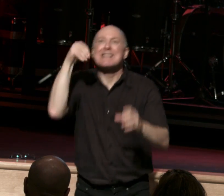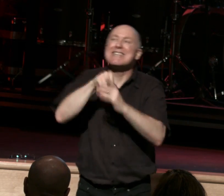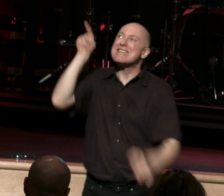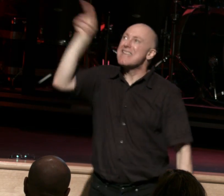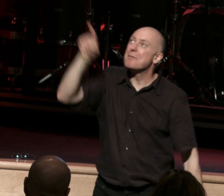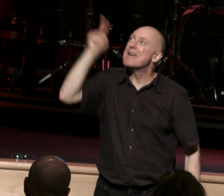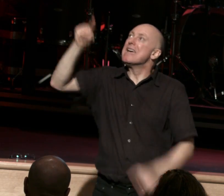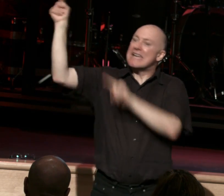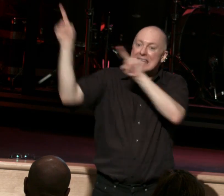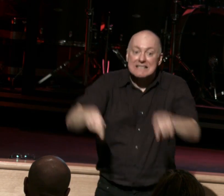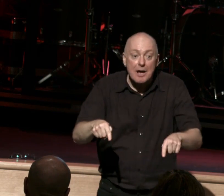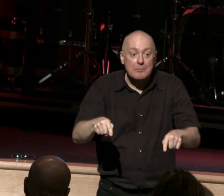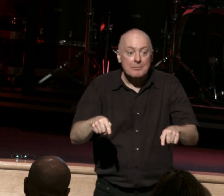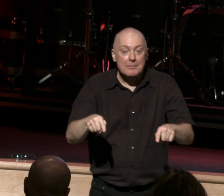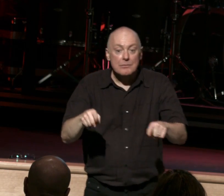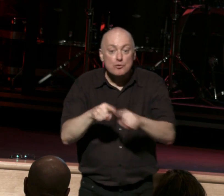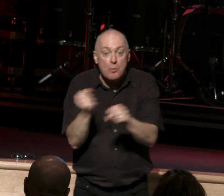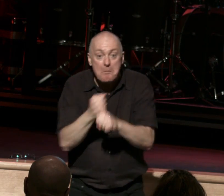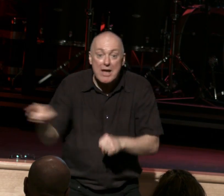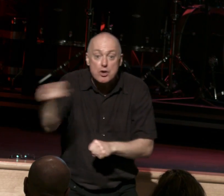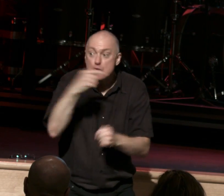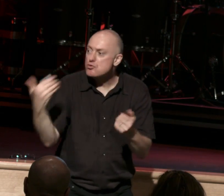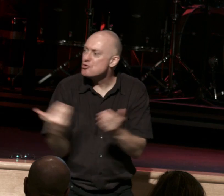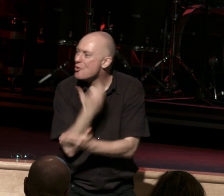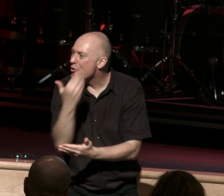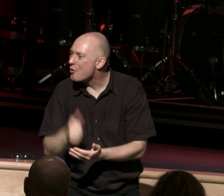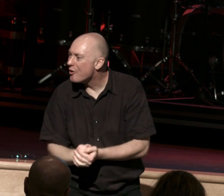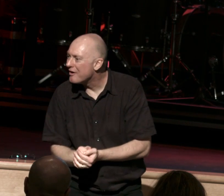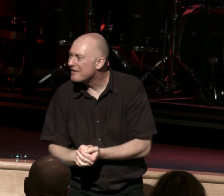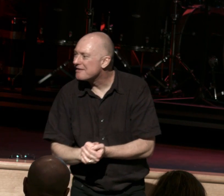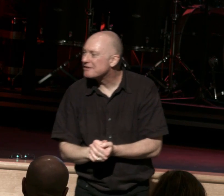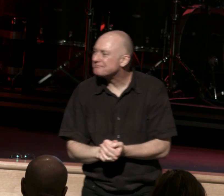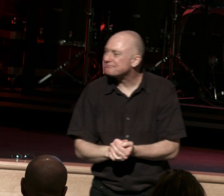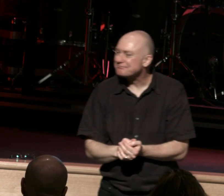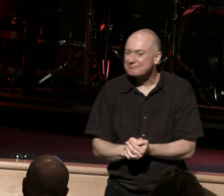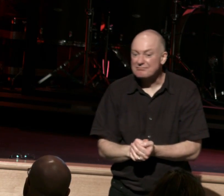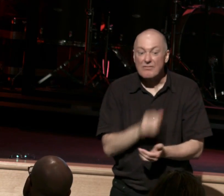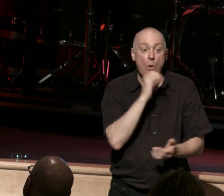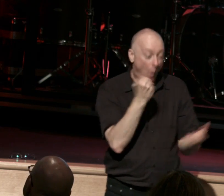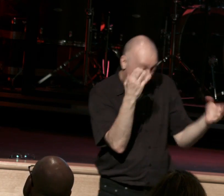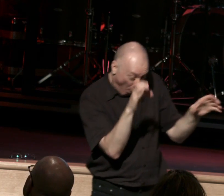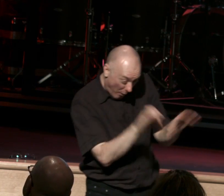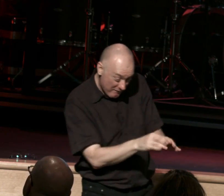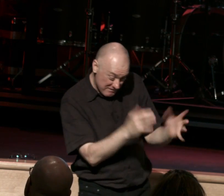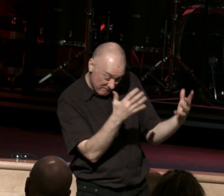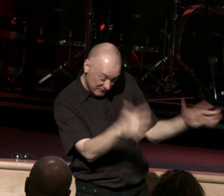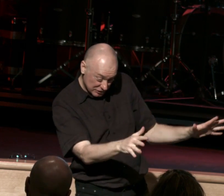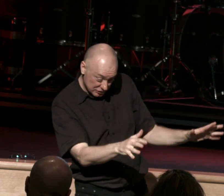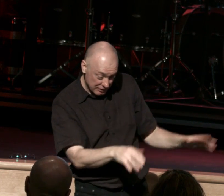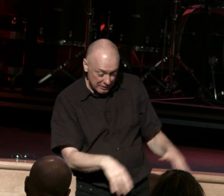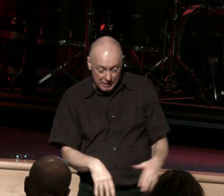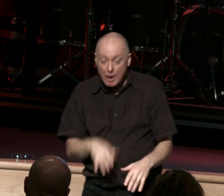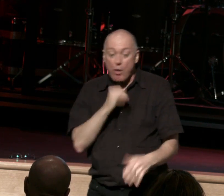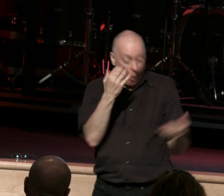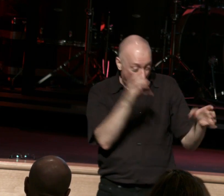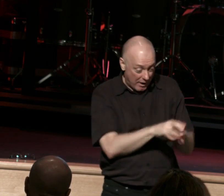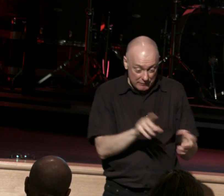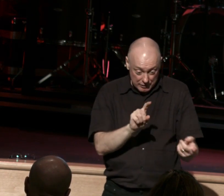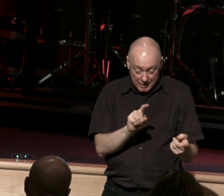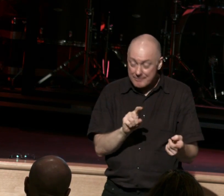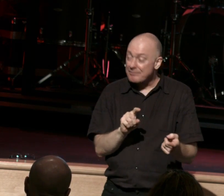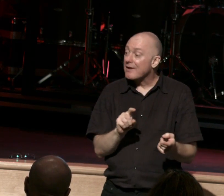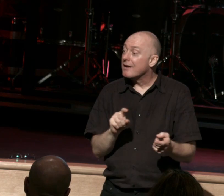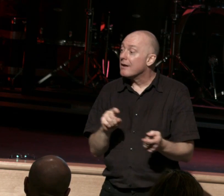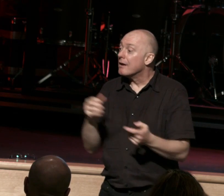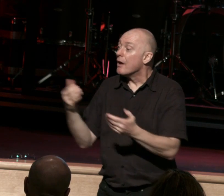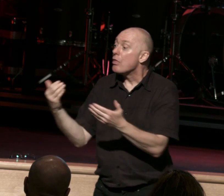is only in him. He has come to make new, loved ones. He has come to make new. The old covenant, the new covenant ends the old. The new covenant